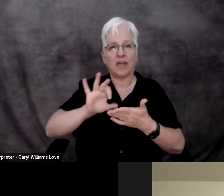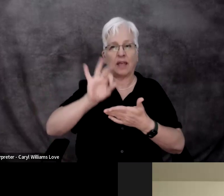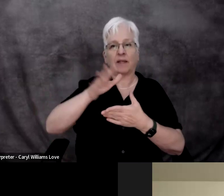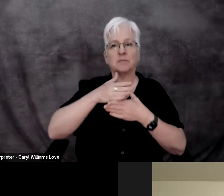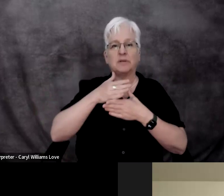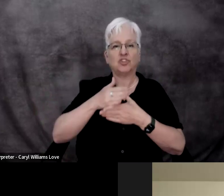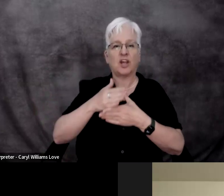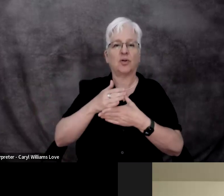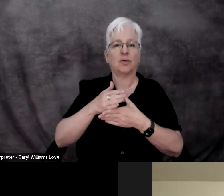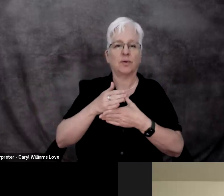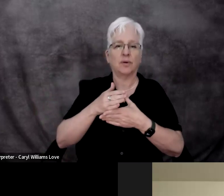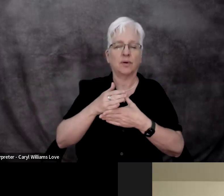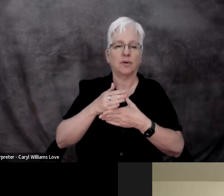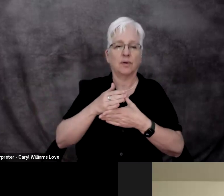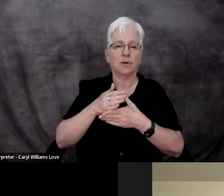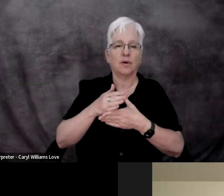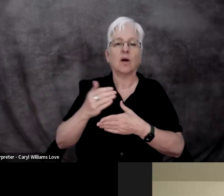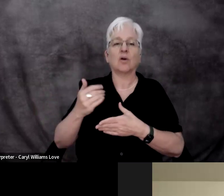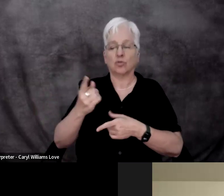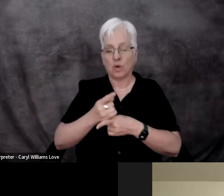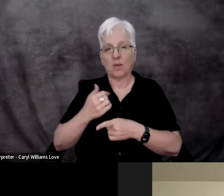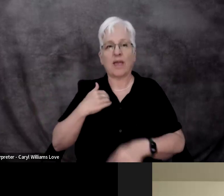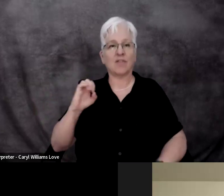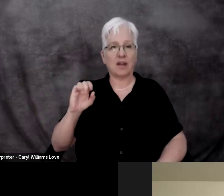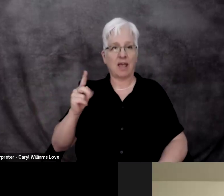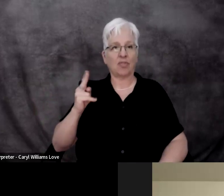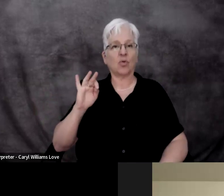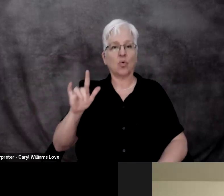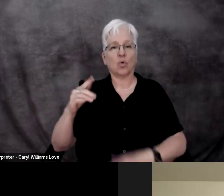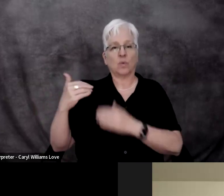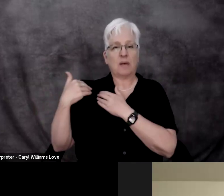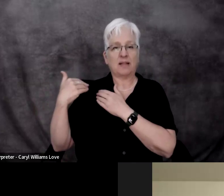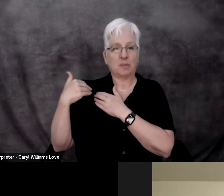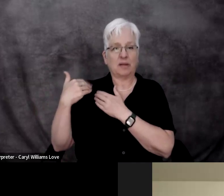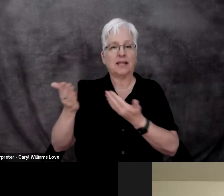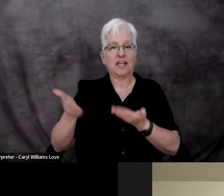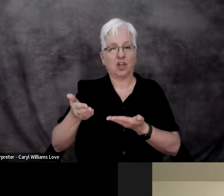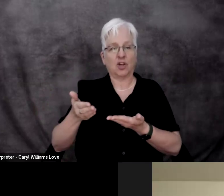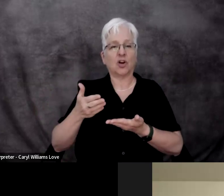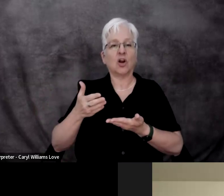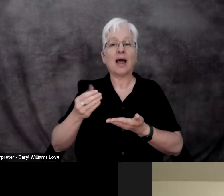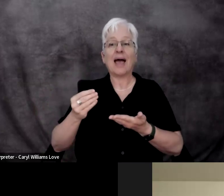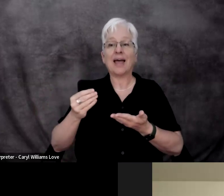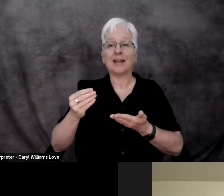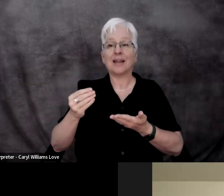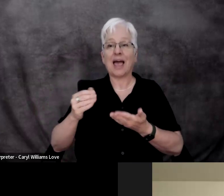using Katrina's term of the ethical responsibility here, we do have an ethical responsibility as a community to come